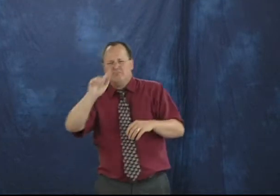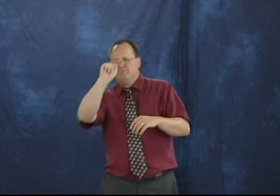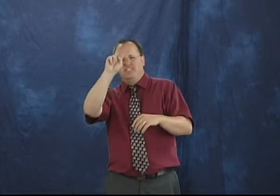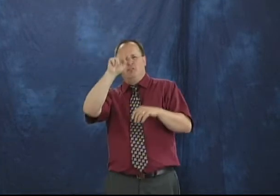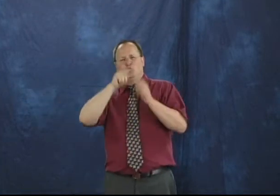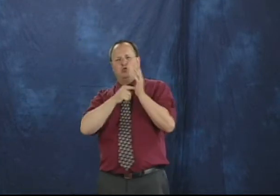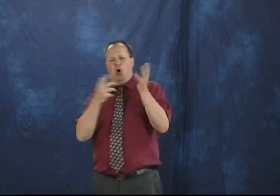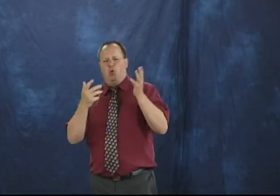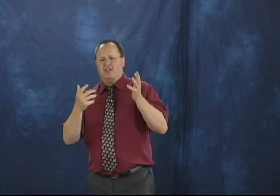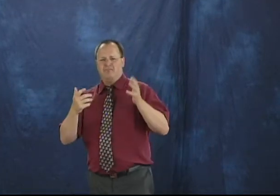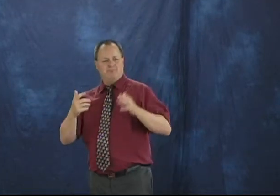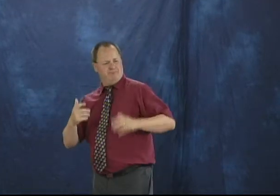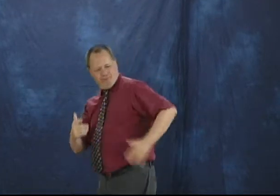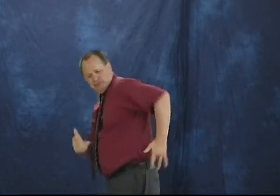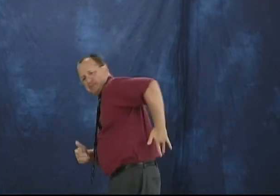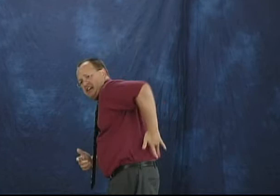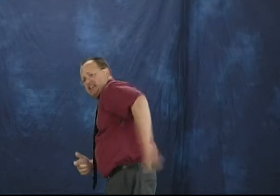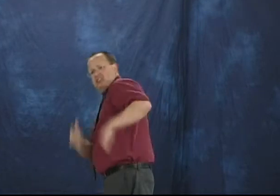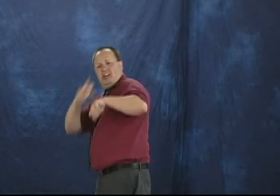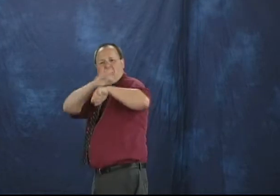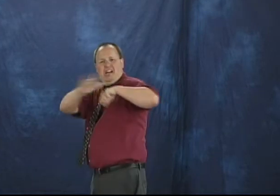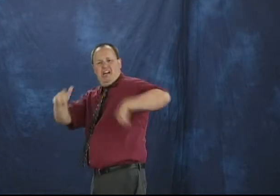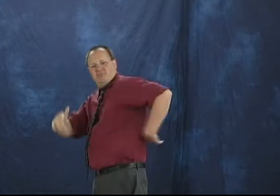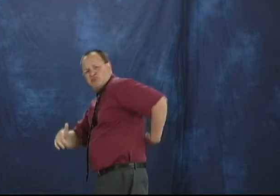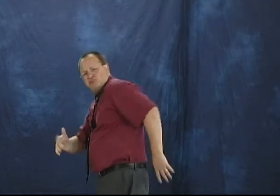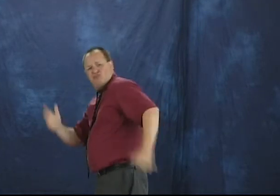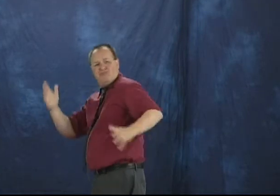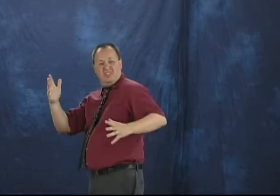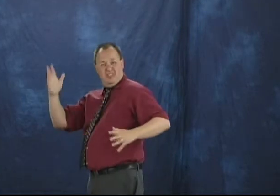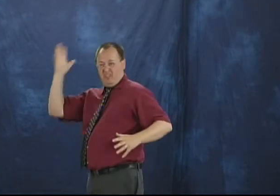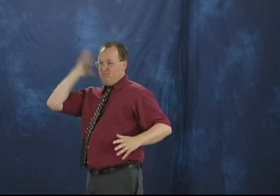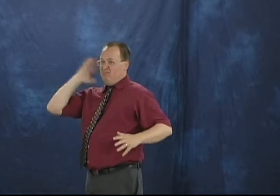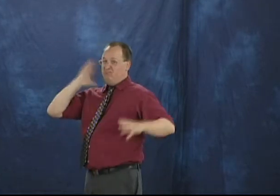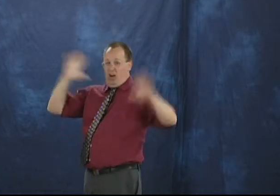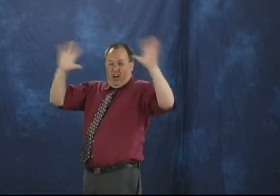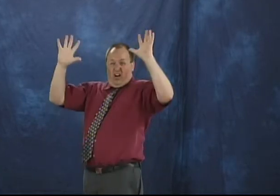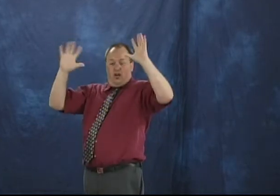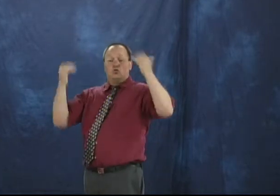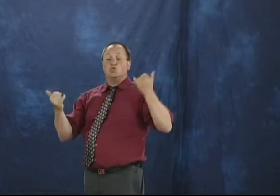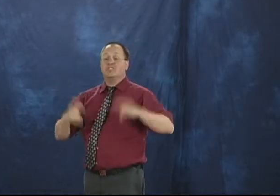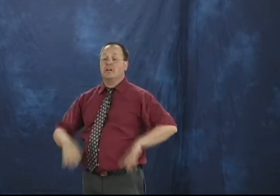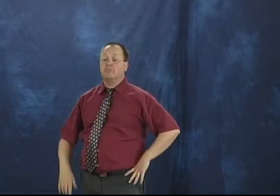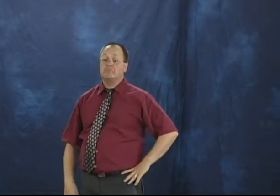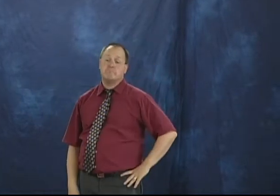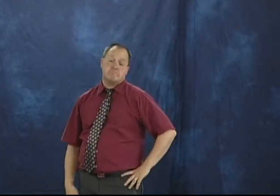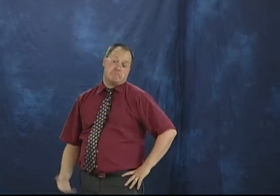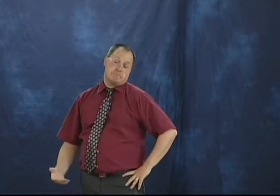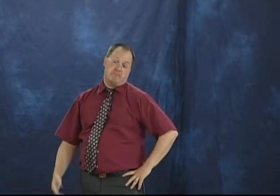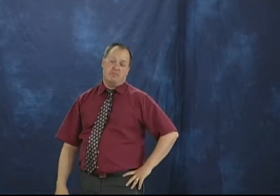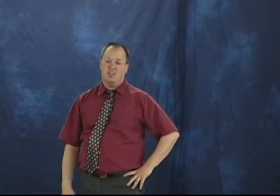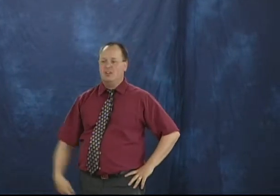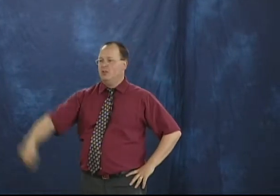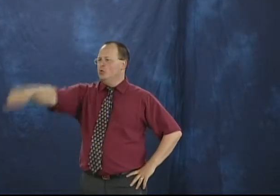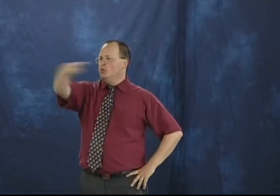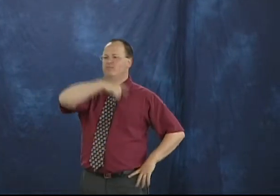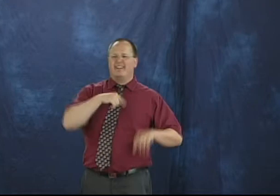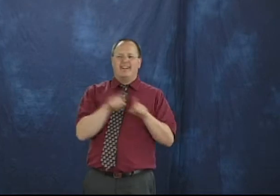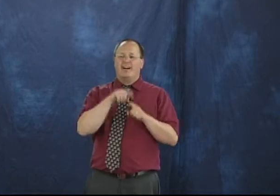on a national network television. You see nudity, and people don't react